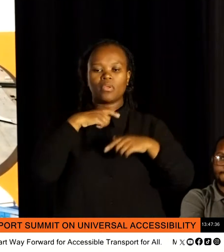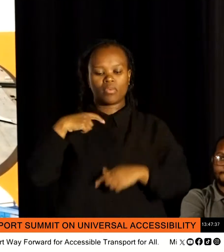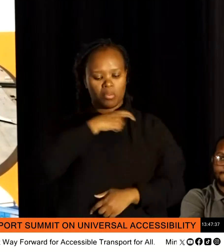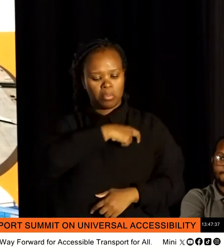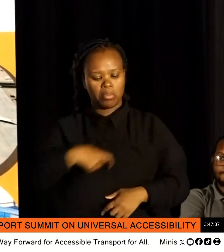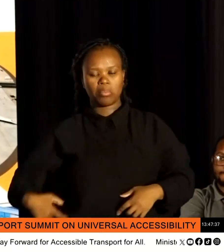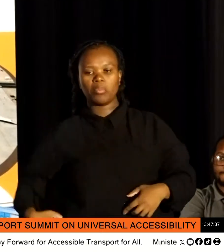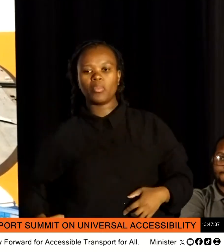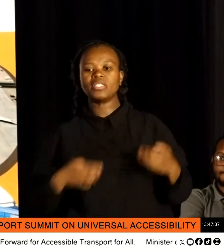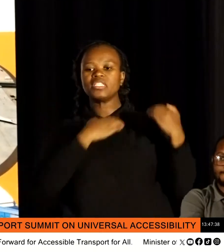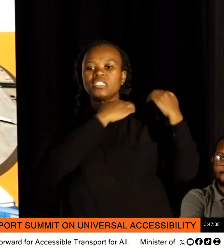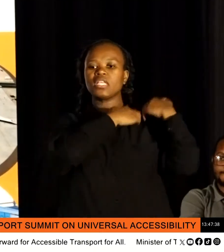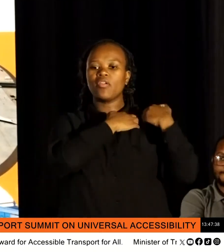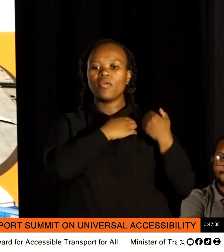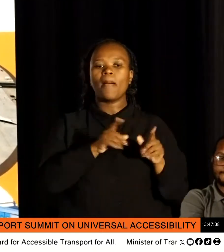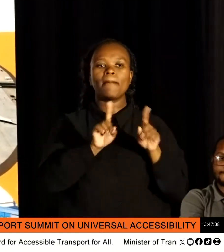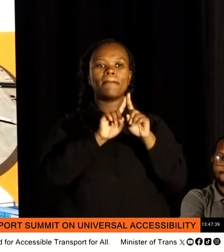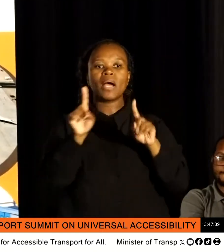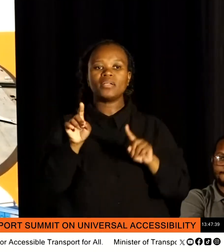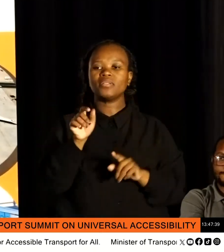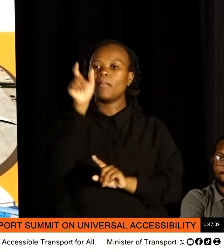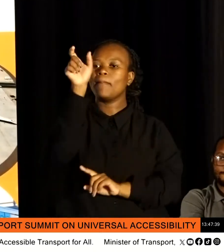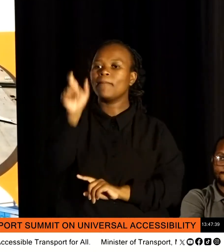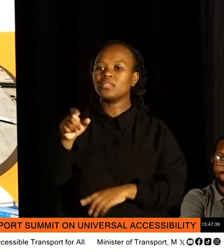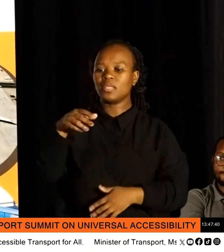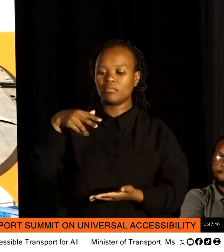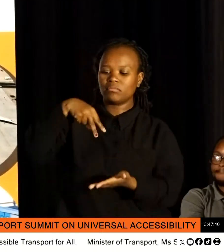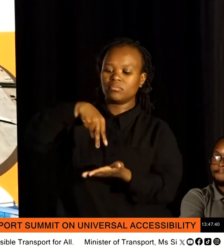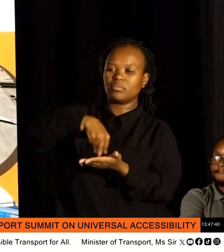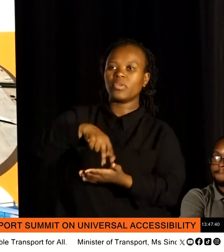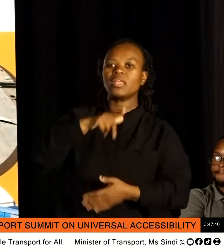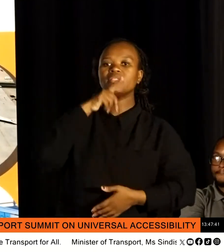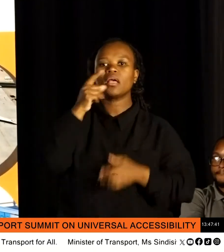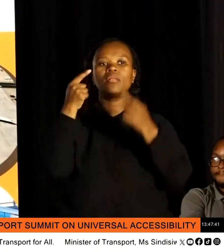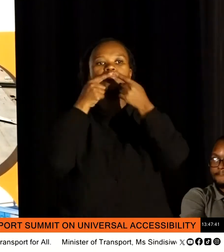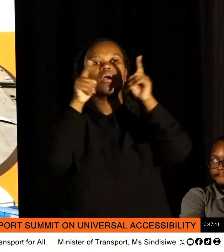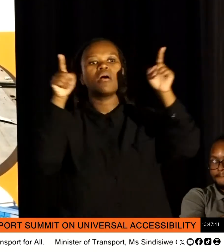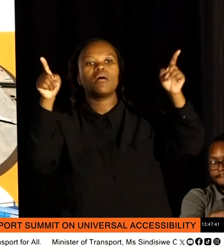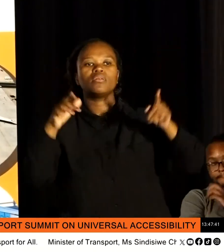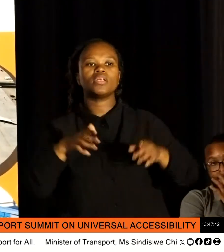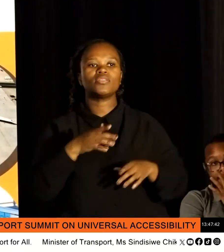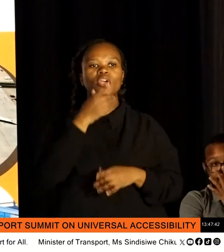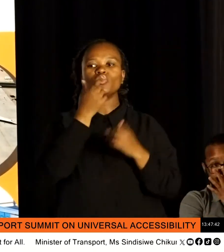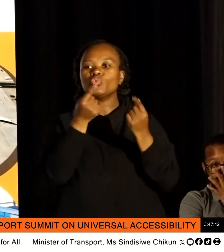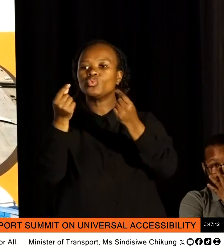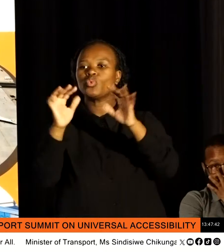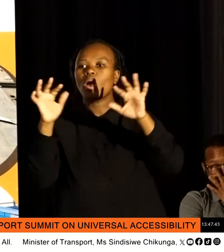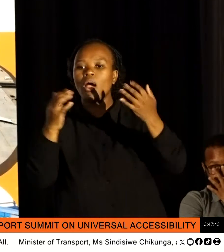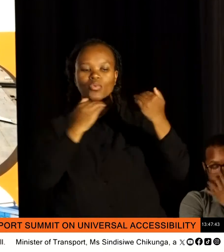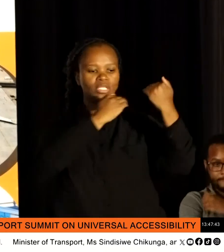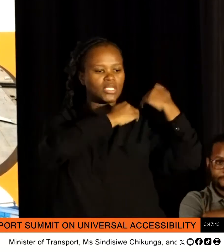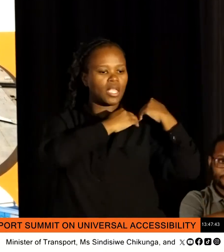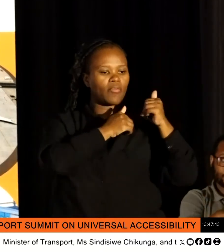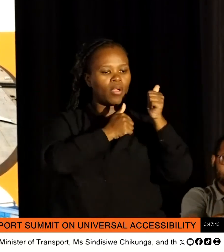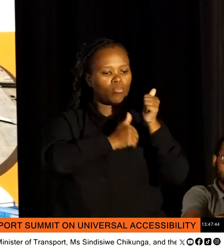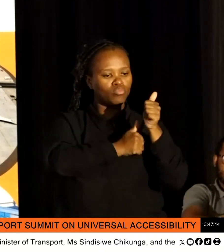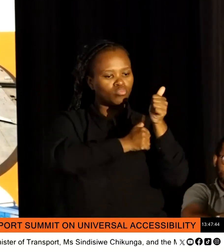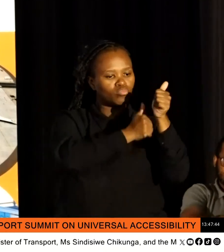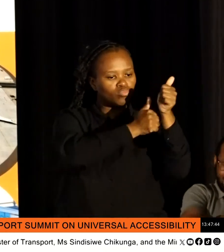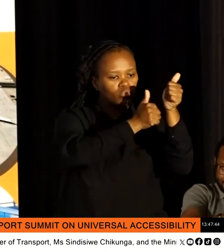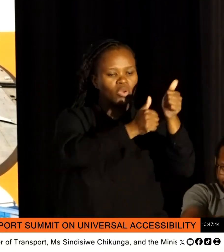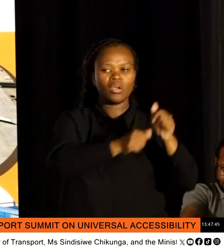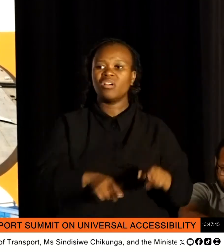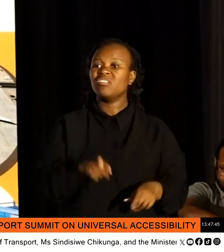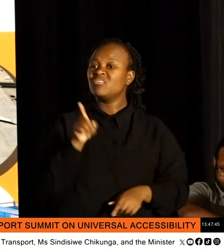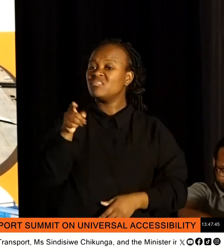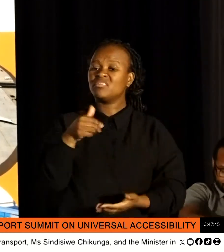front there, telling everyone about safety on the plane. When the pilot announces any announcements that are made, you are sitting